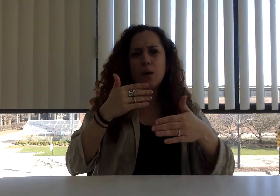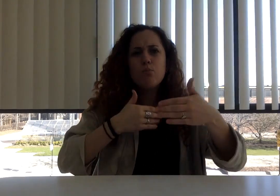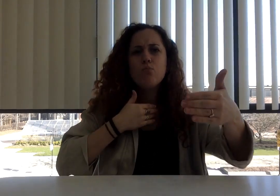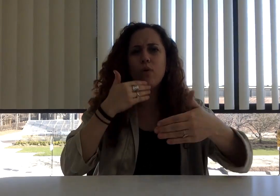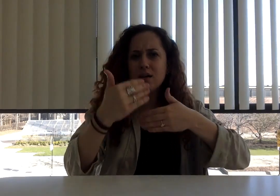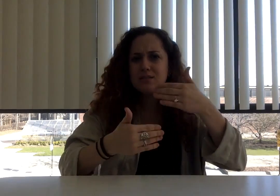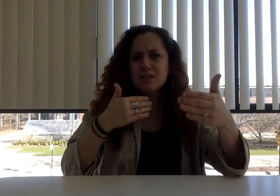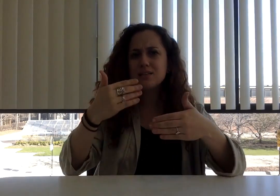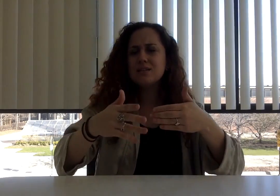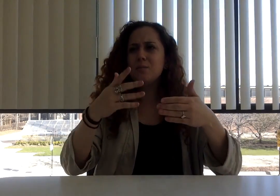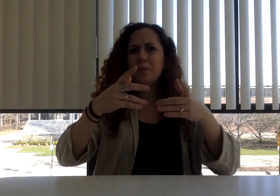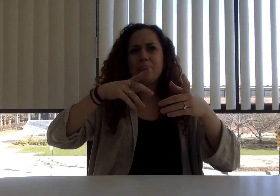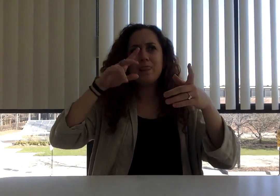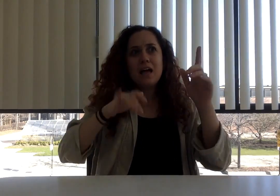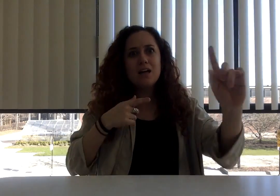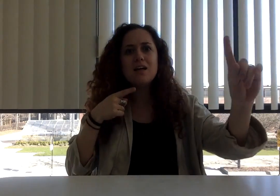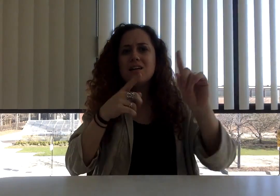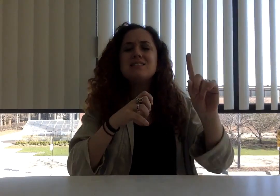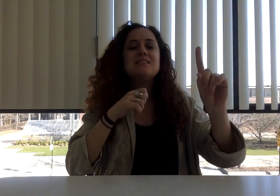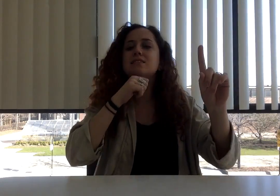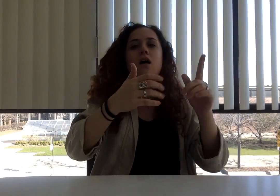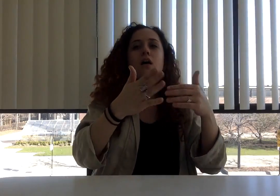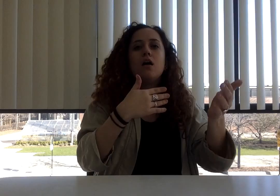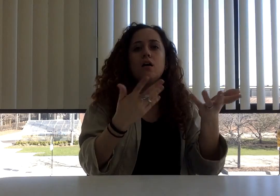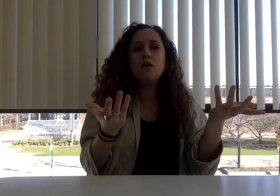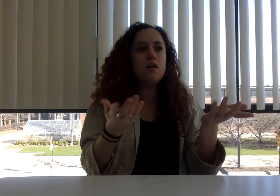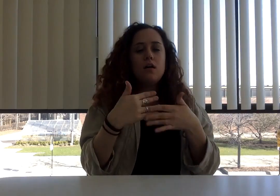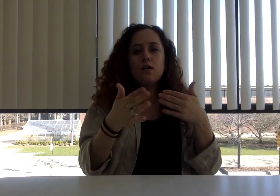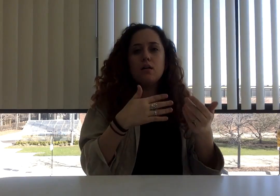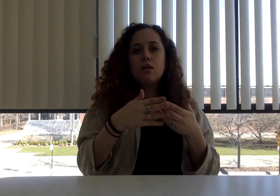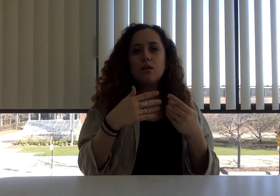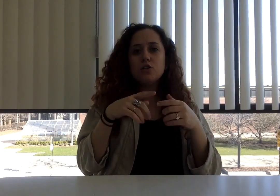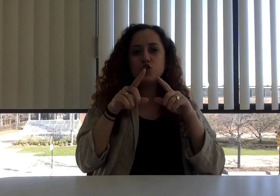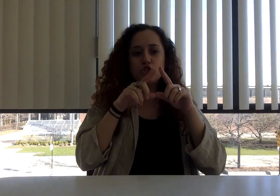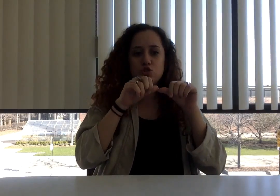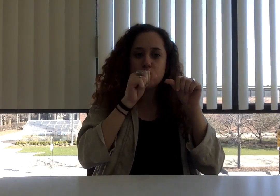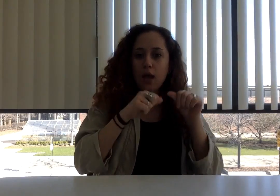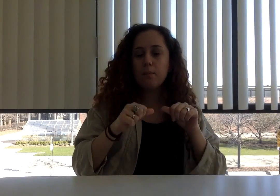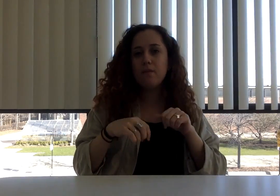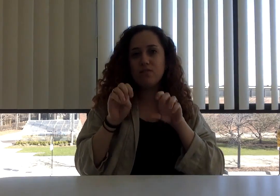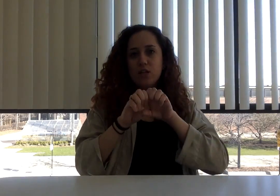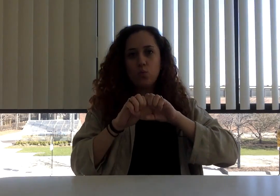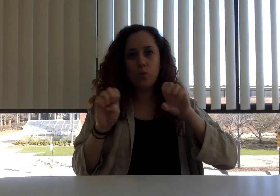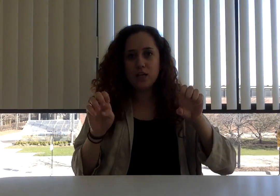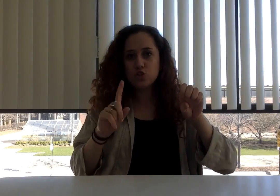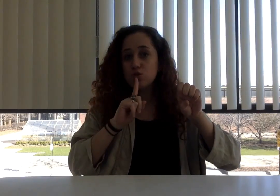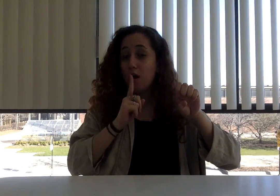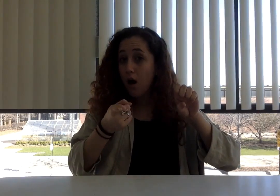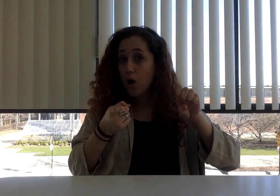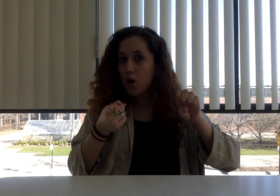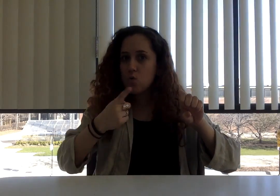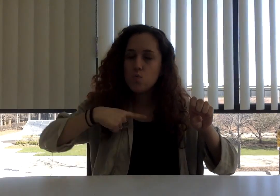doesn't matter what the shape of the equations are. We solve systems the way we